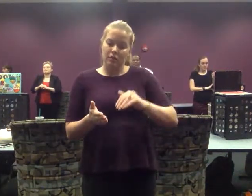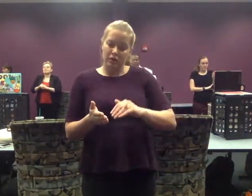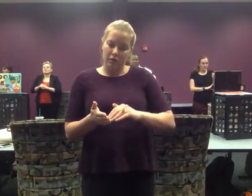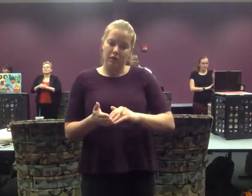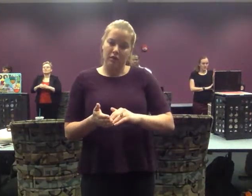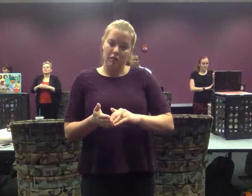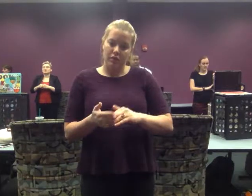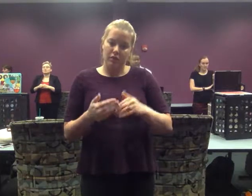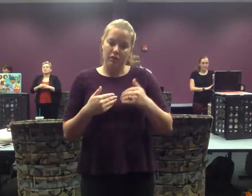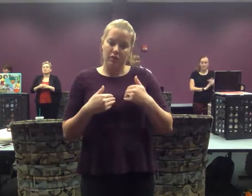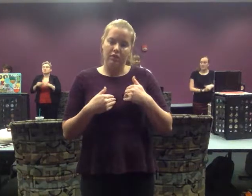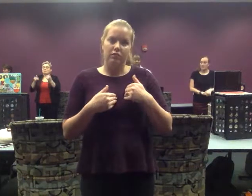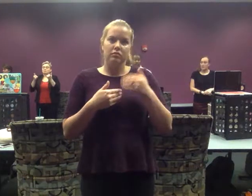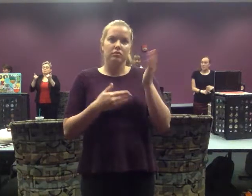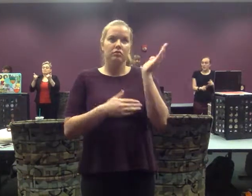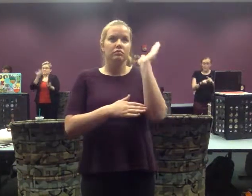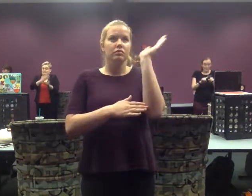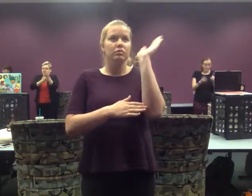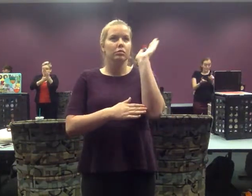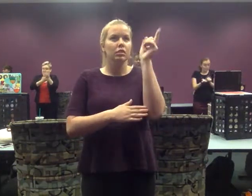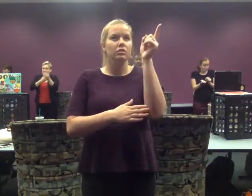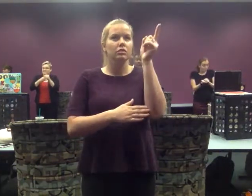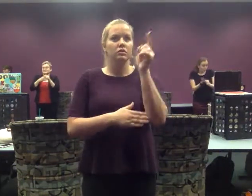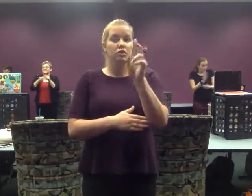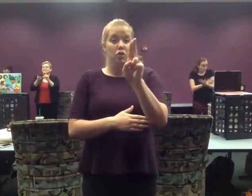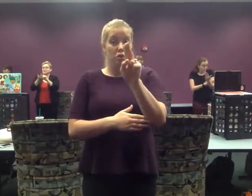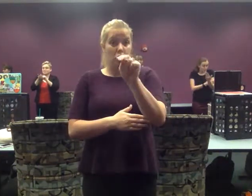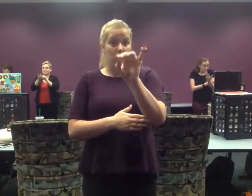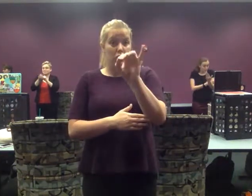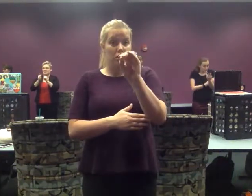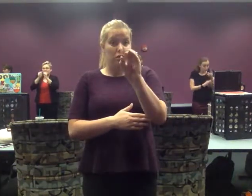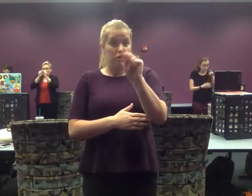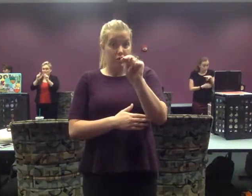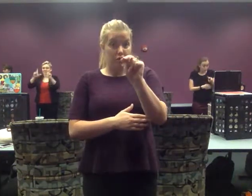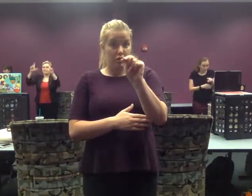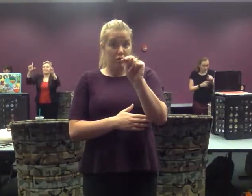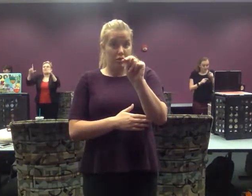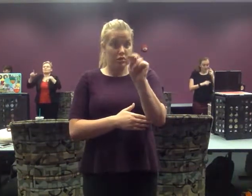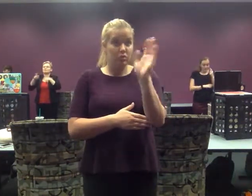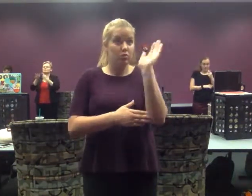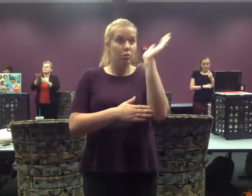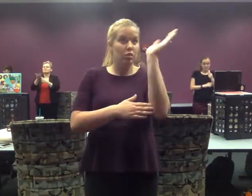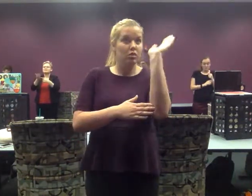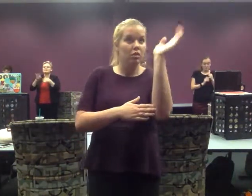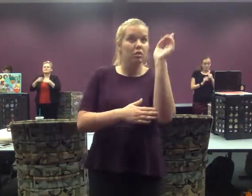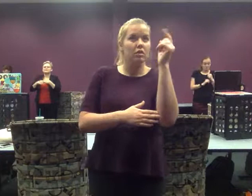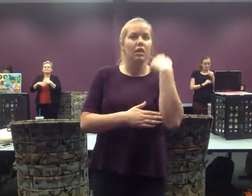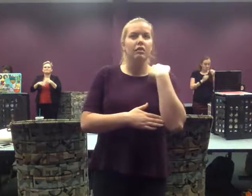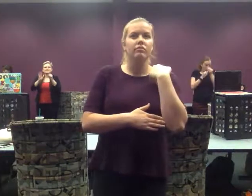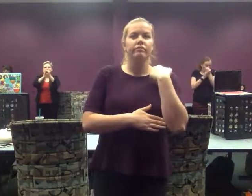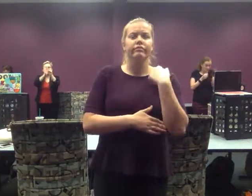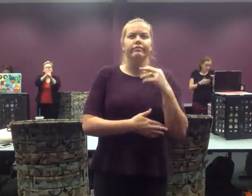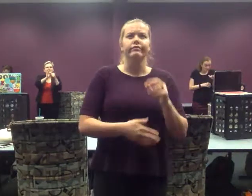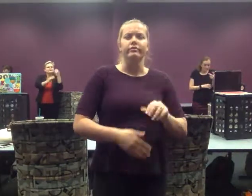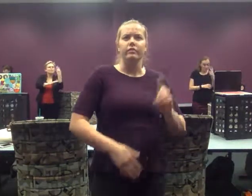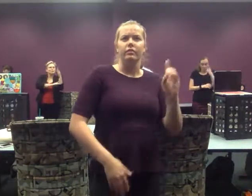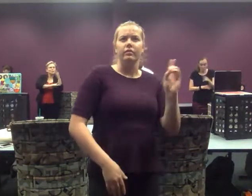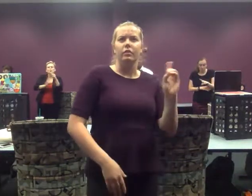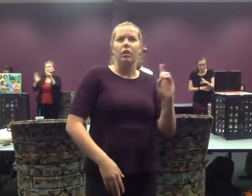Tribune suggests that if we look at the red states and the blue states, and we said this is the divide, you can